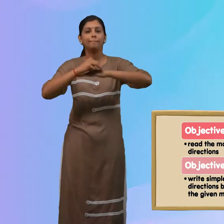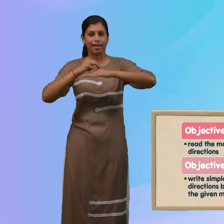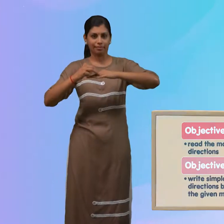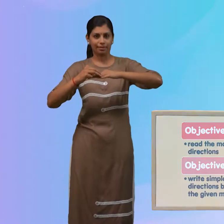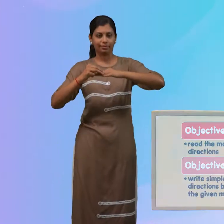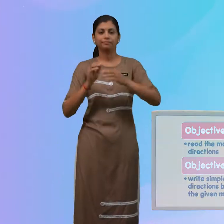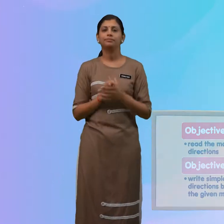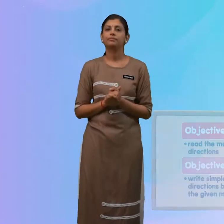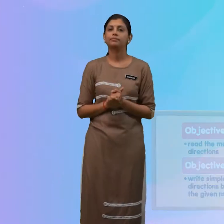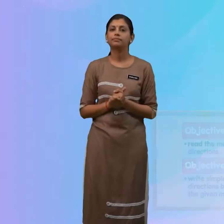map.